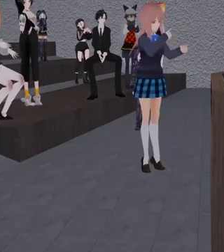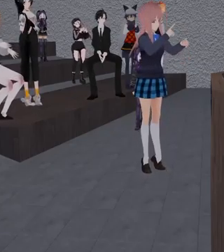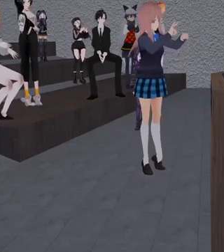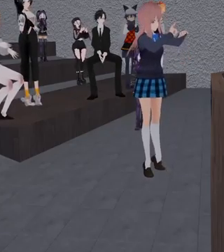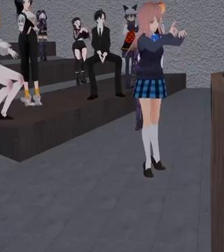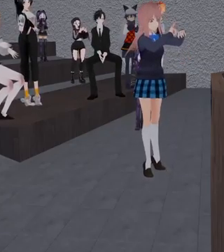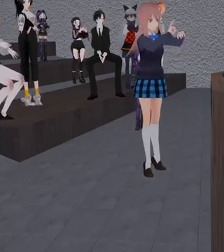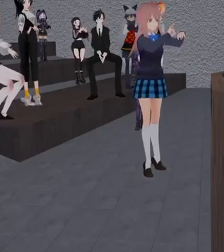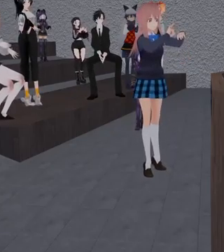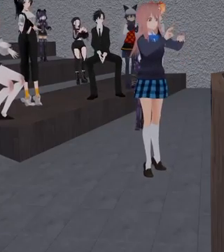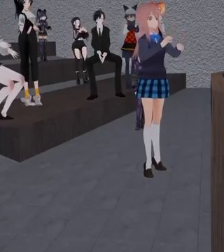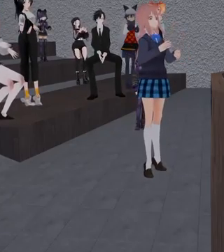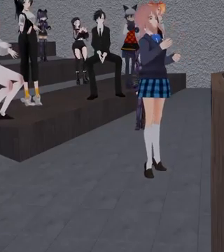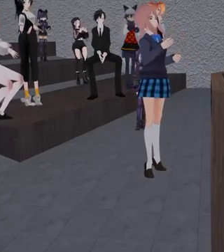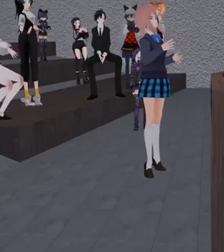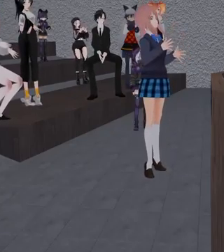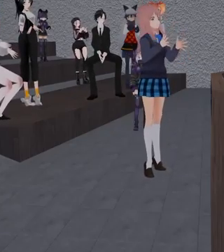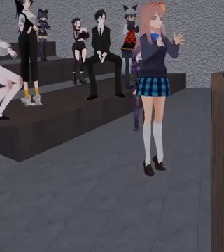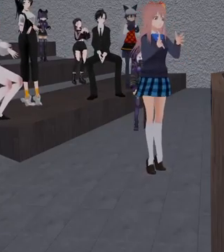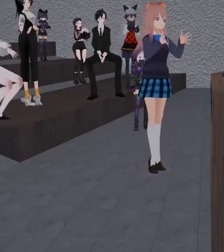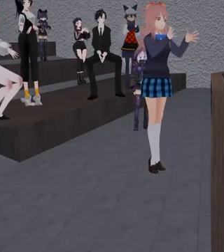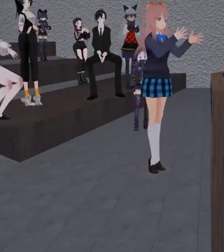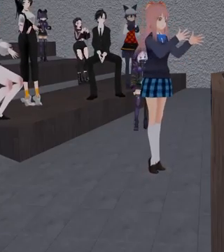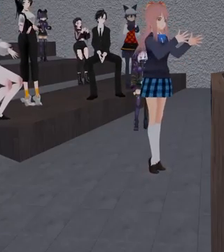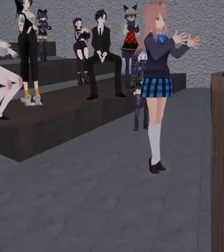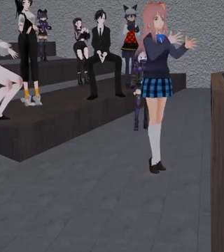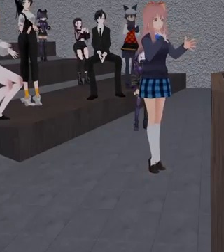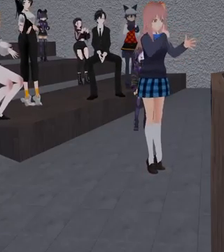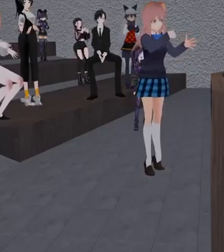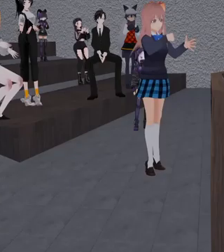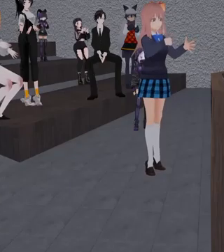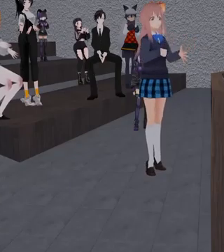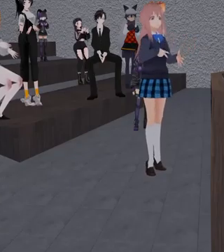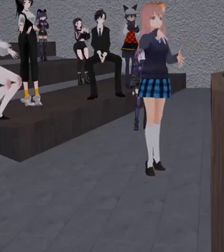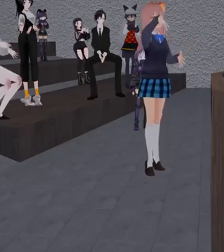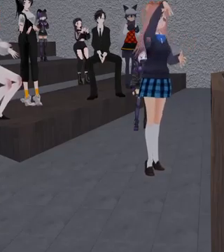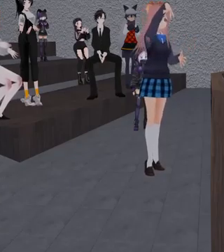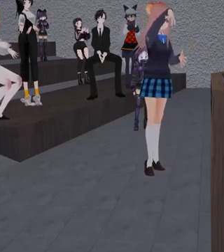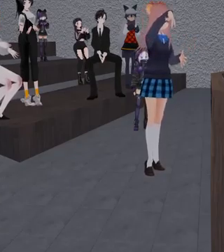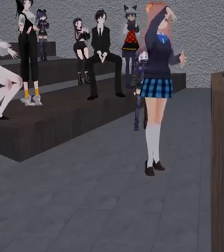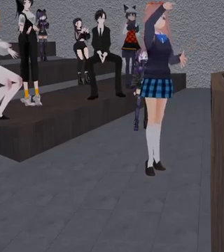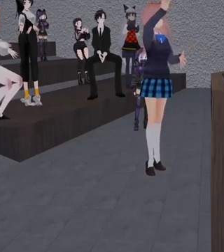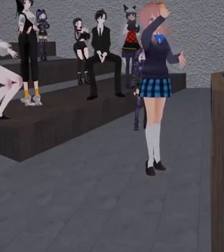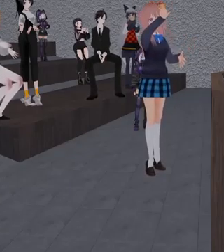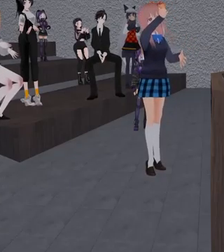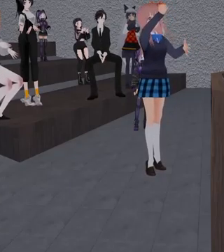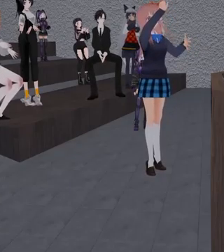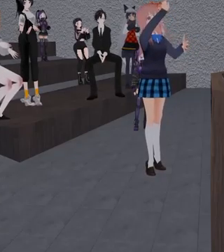Can we use space like P